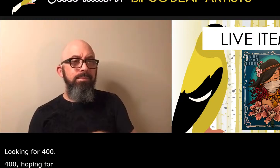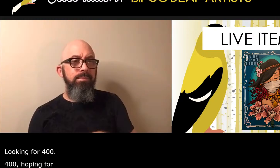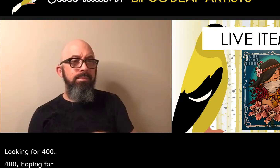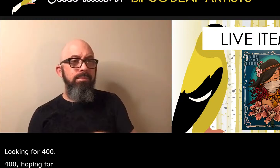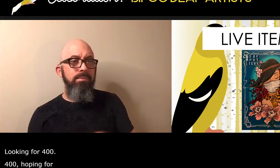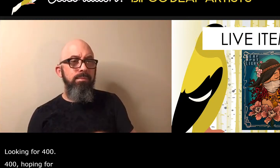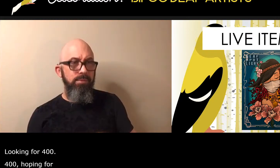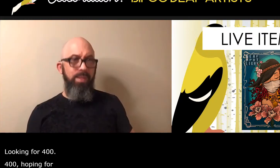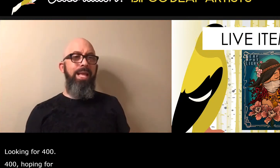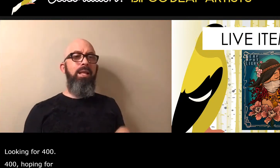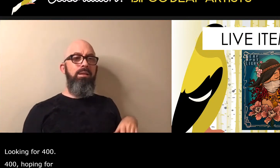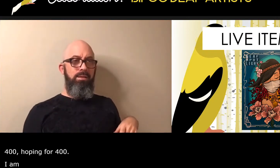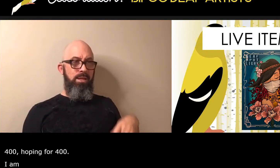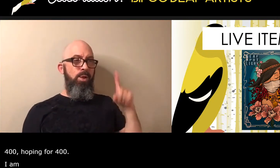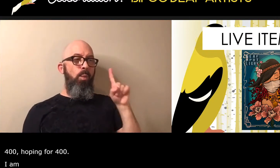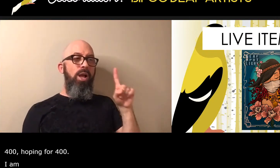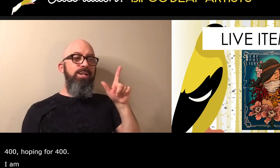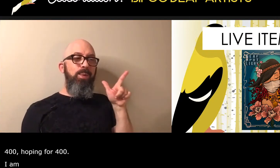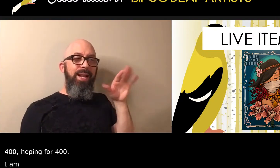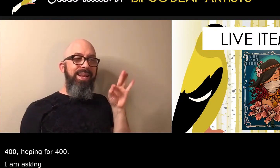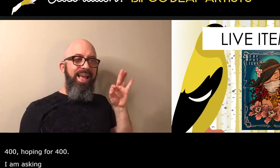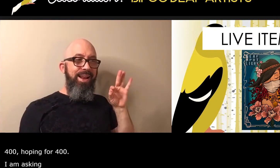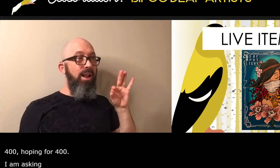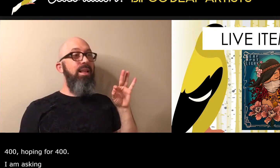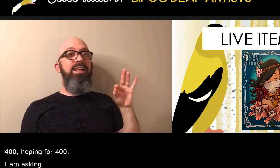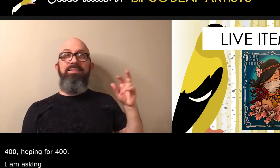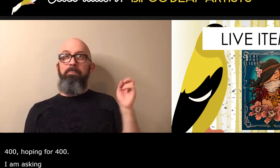I'm asking my team for the bidder number.